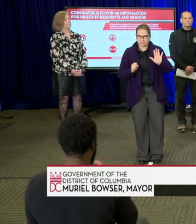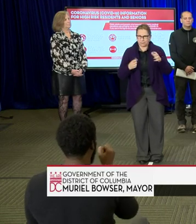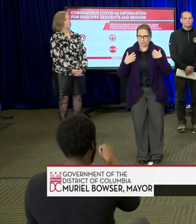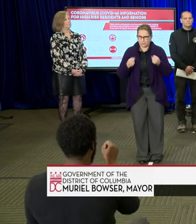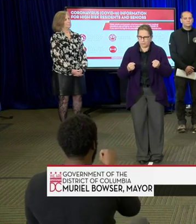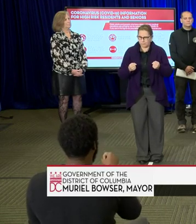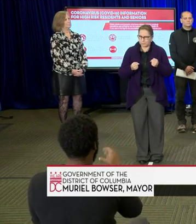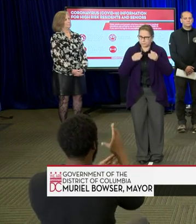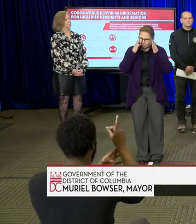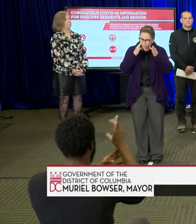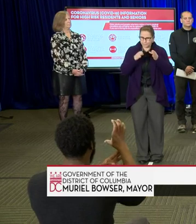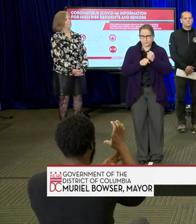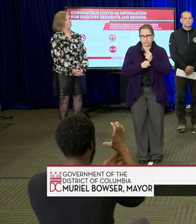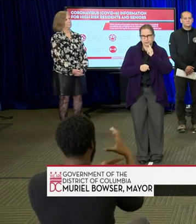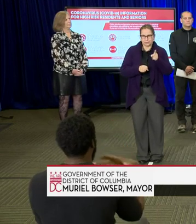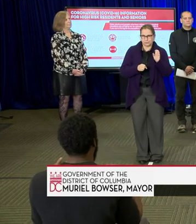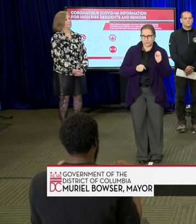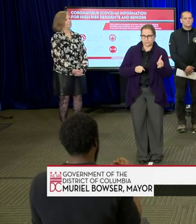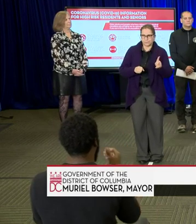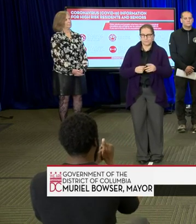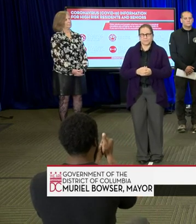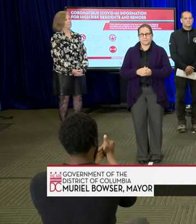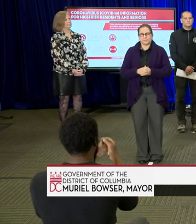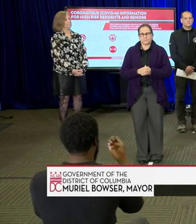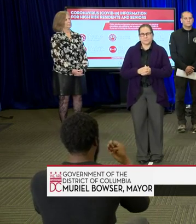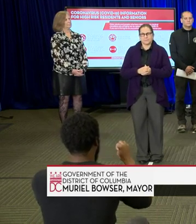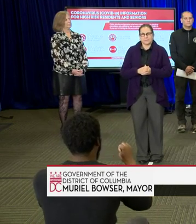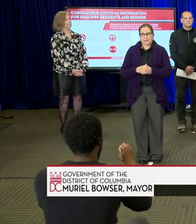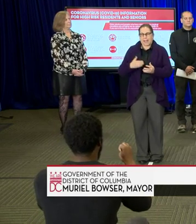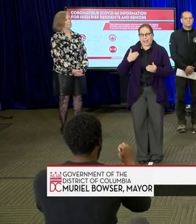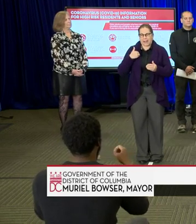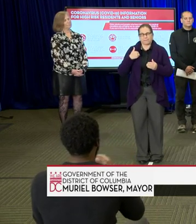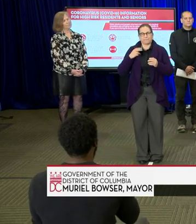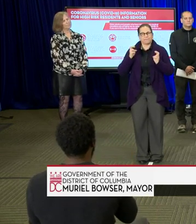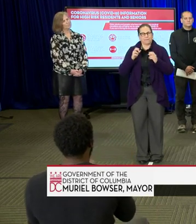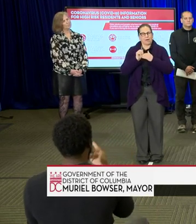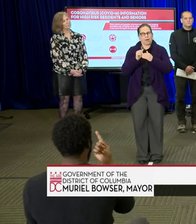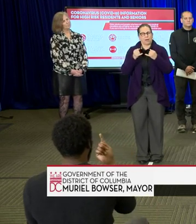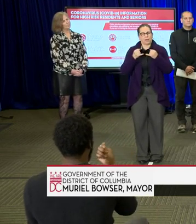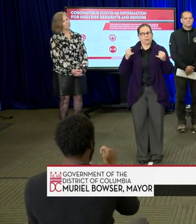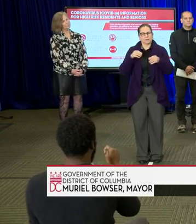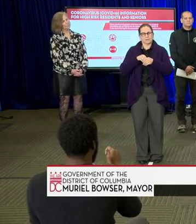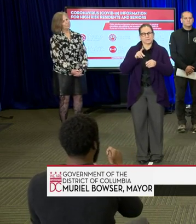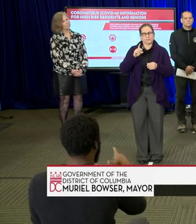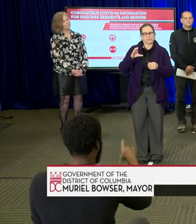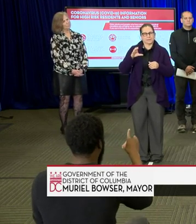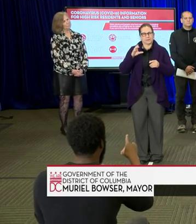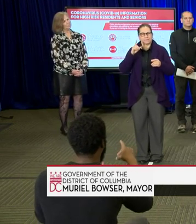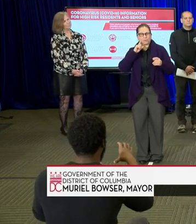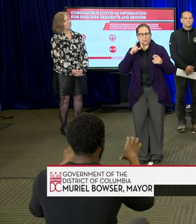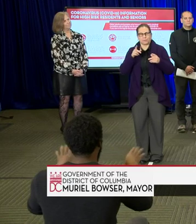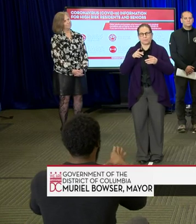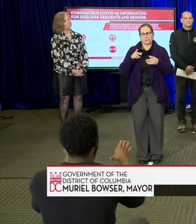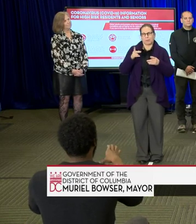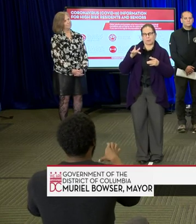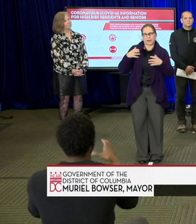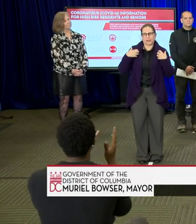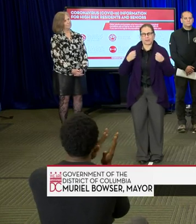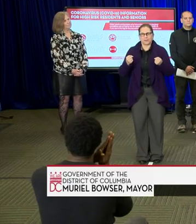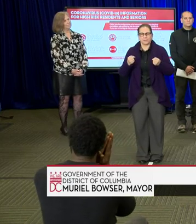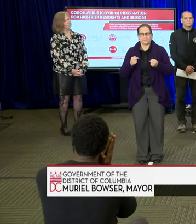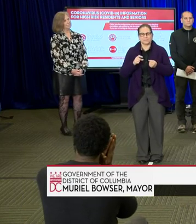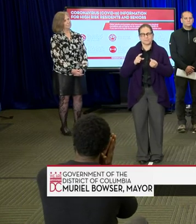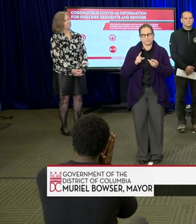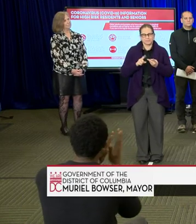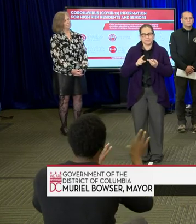the effort as well to find and activate and prepare for use, if needed, bed